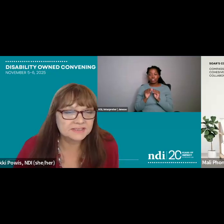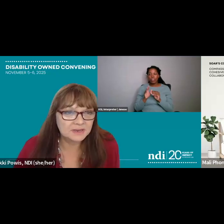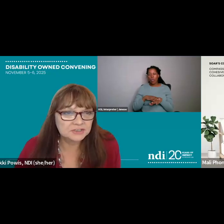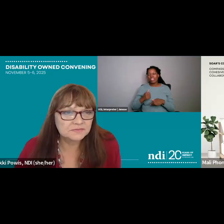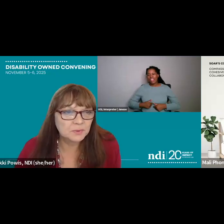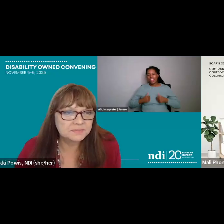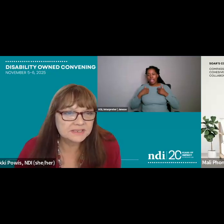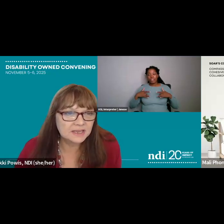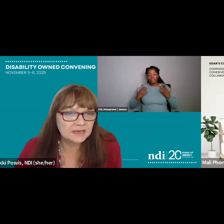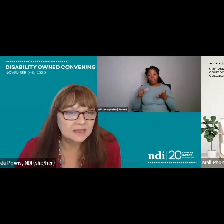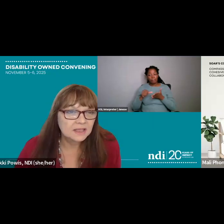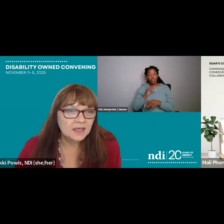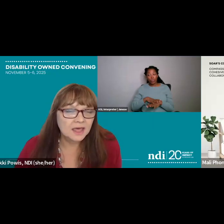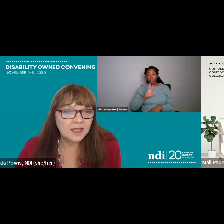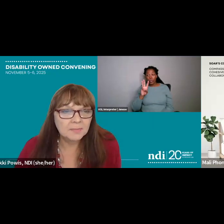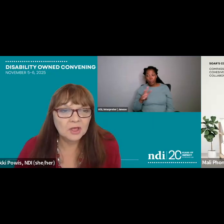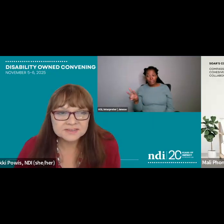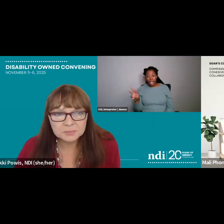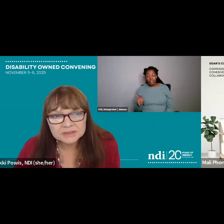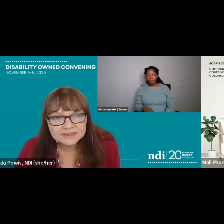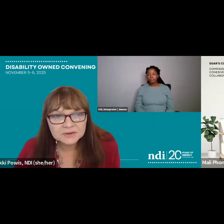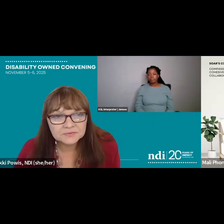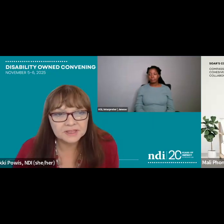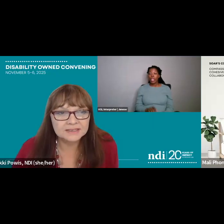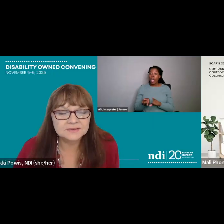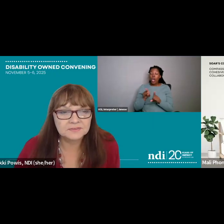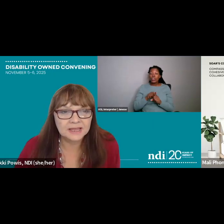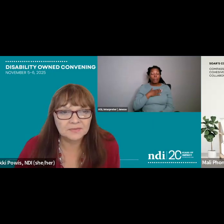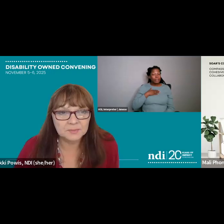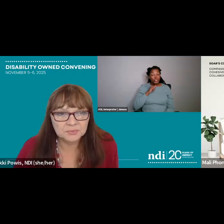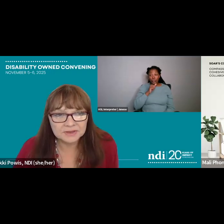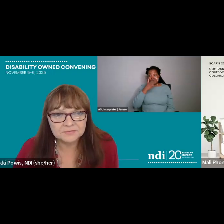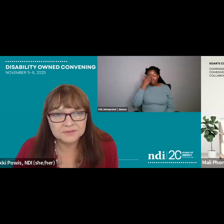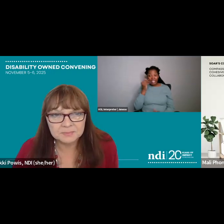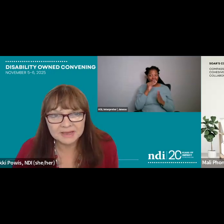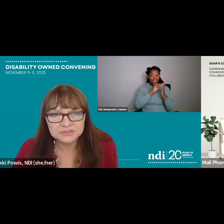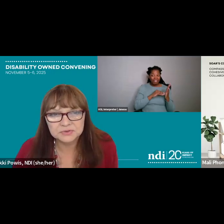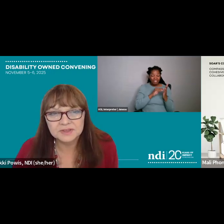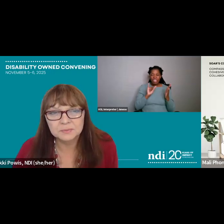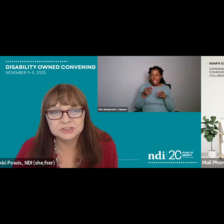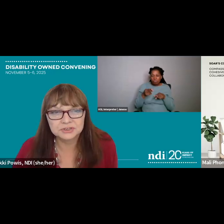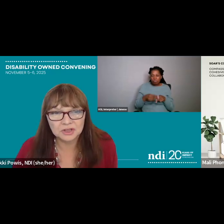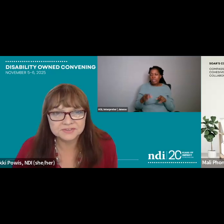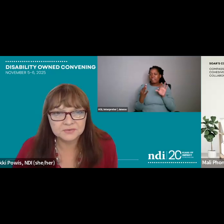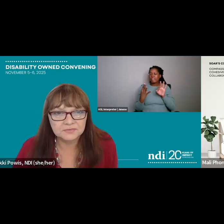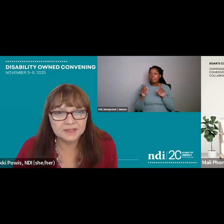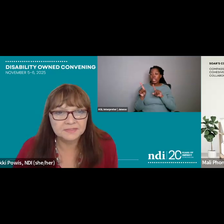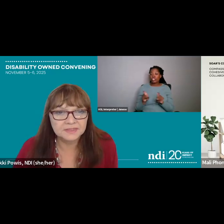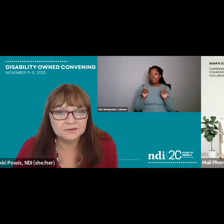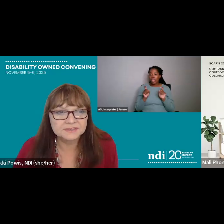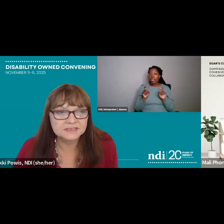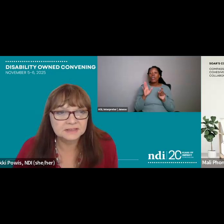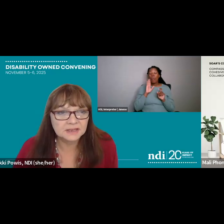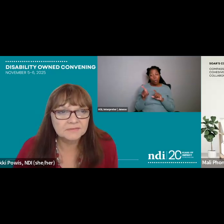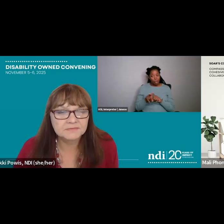live events page of the website. Also, please don't forget to fill out that brief feedback survey, which you'll also